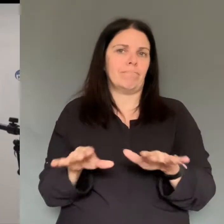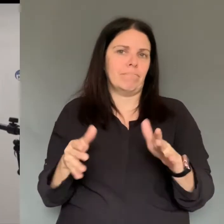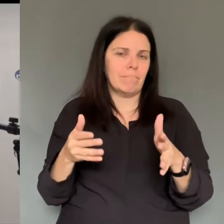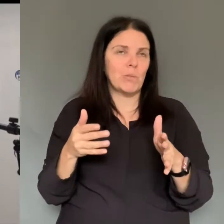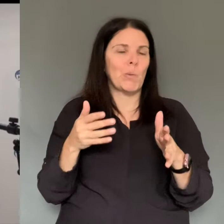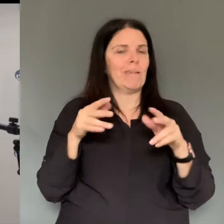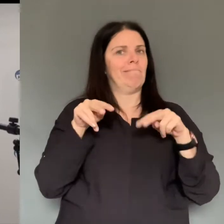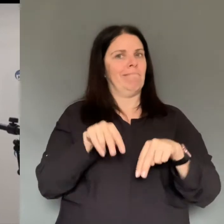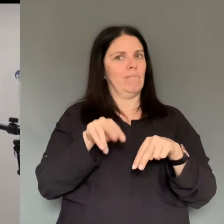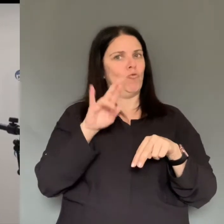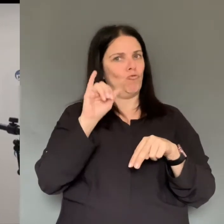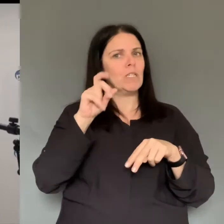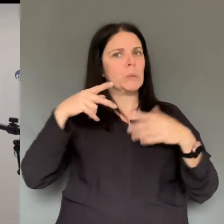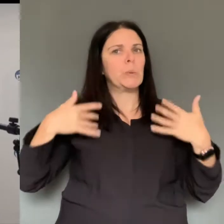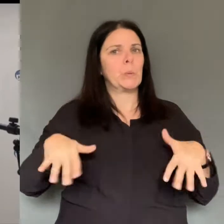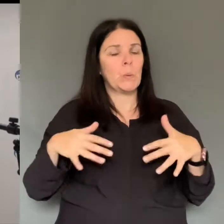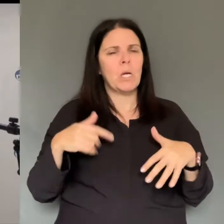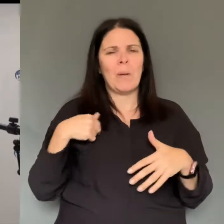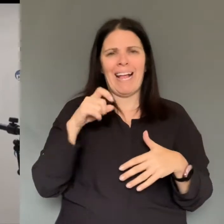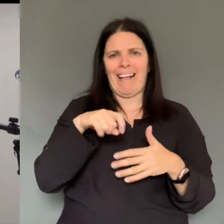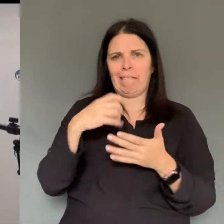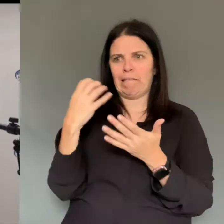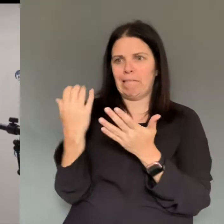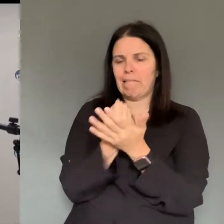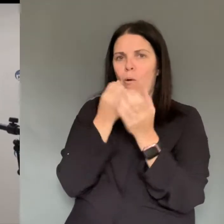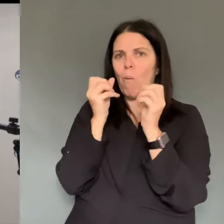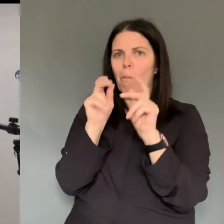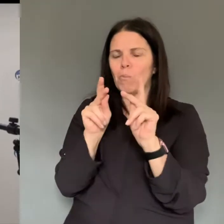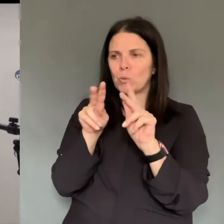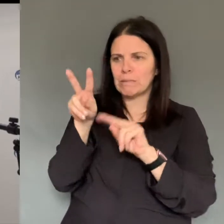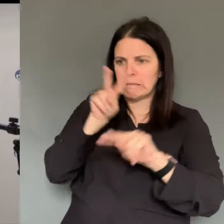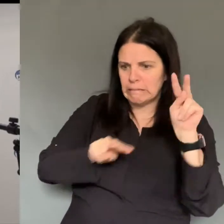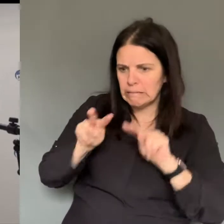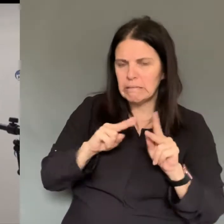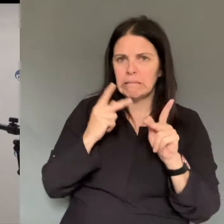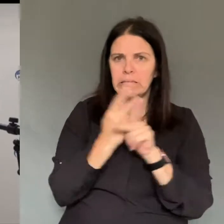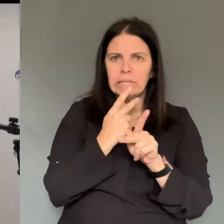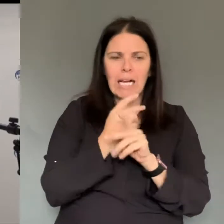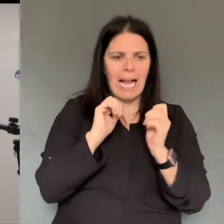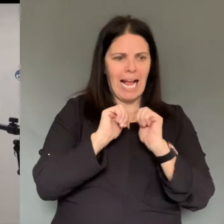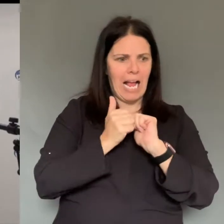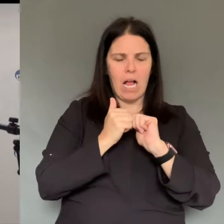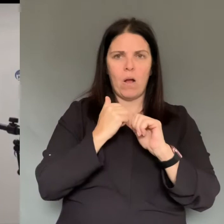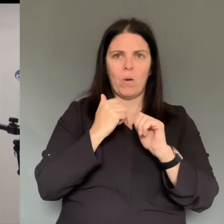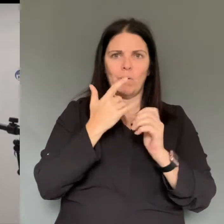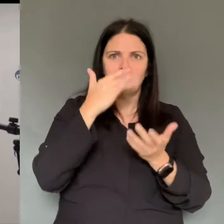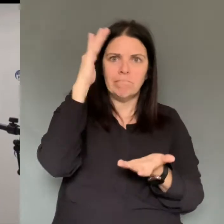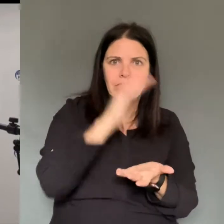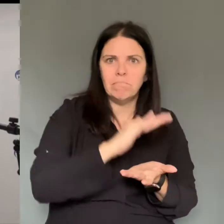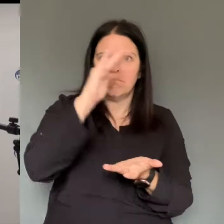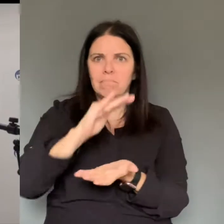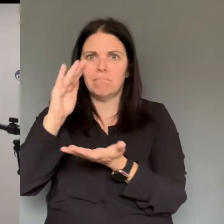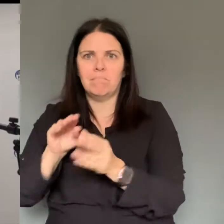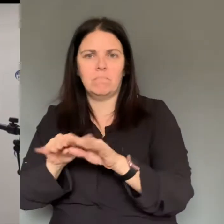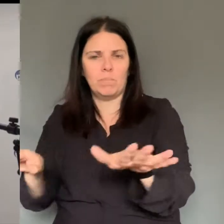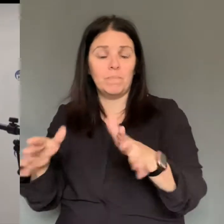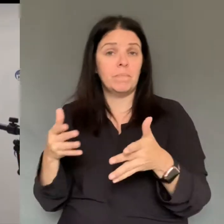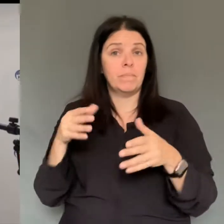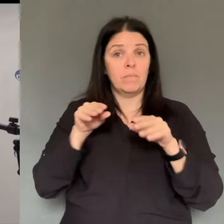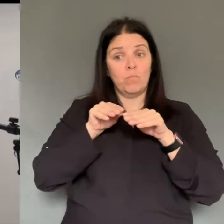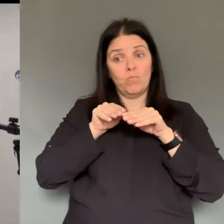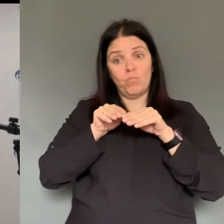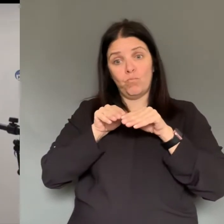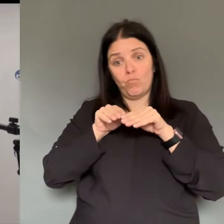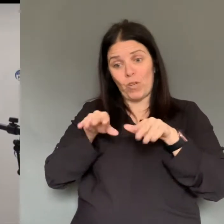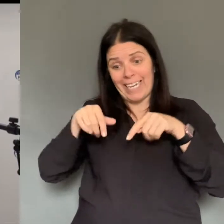I have another question about the border. I'm just wondering if there are any specific restrictions that you are advocating for to limit